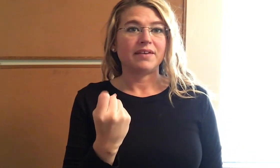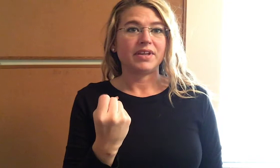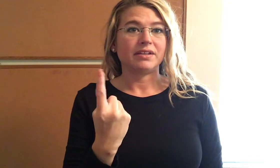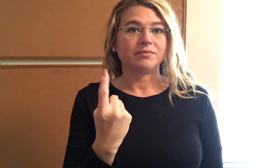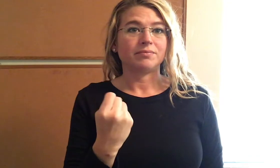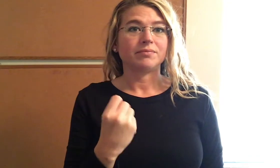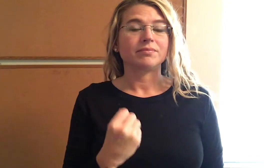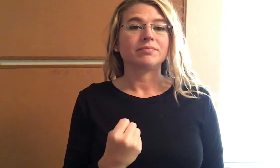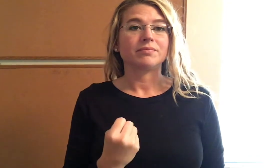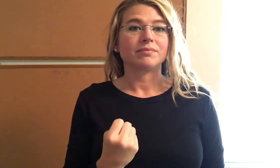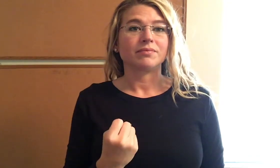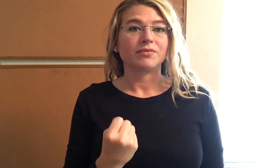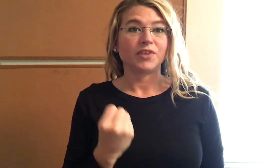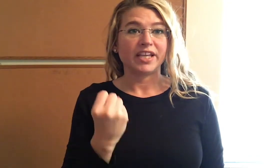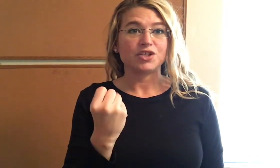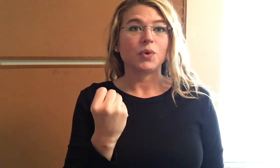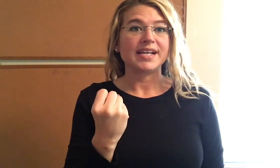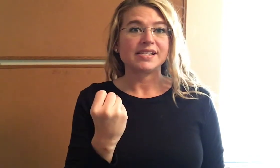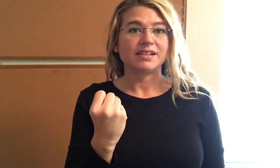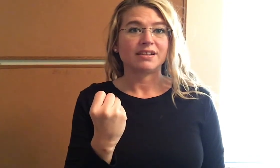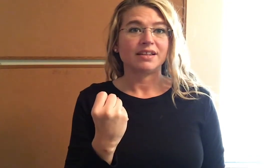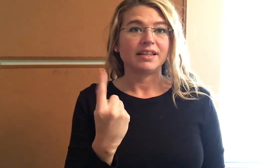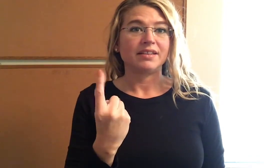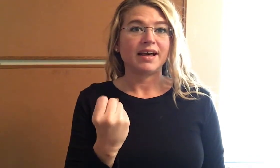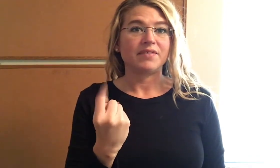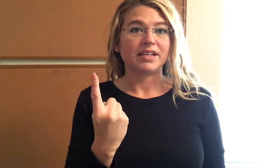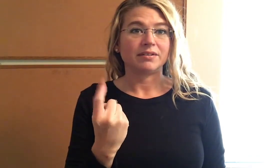11. Flick it twice. 11.